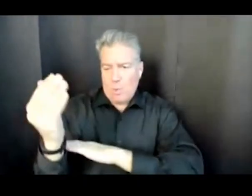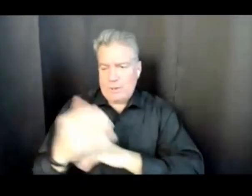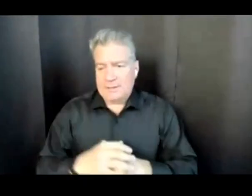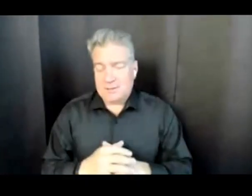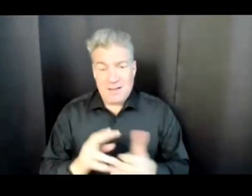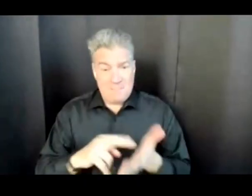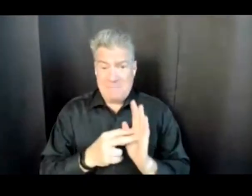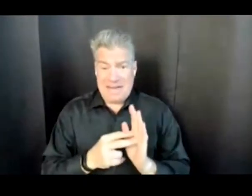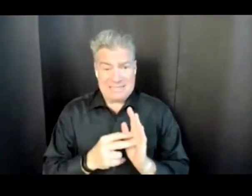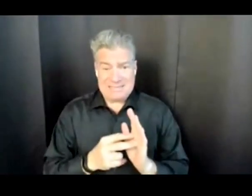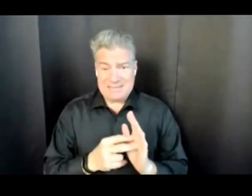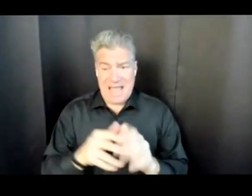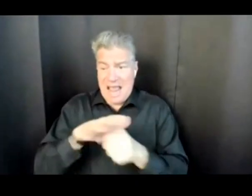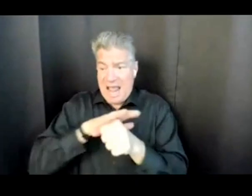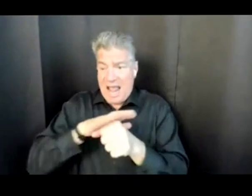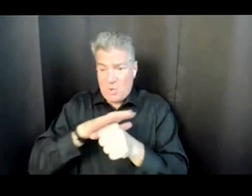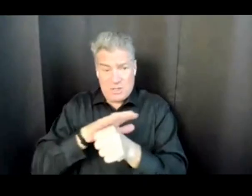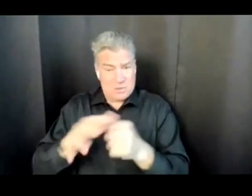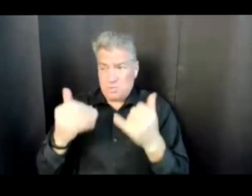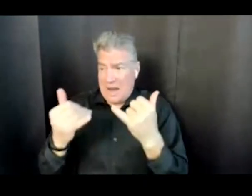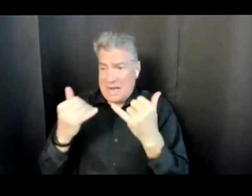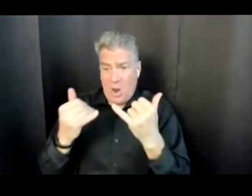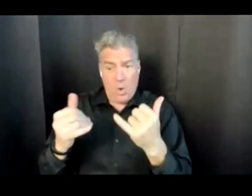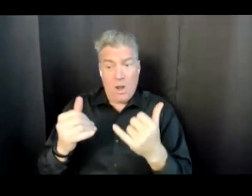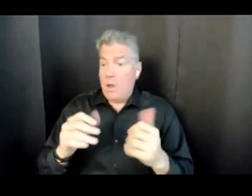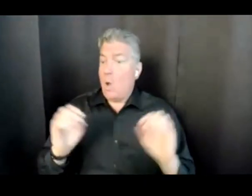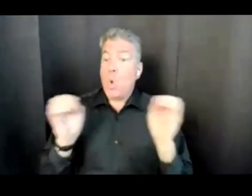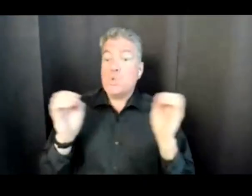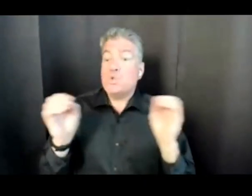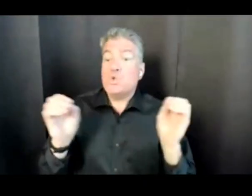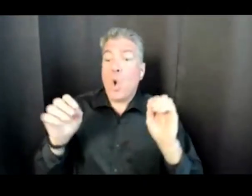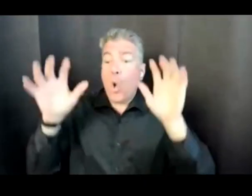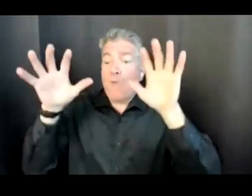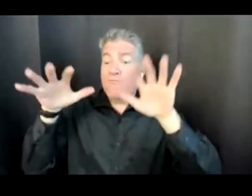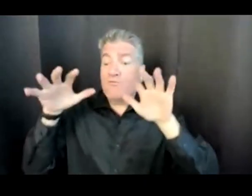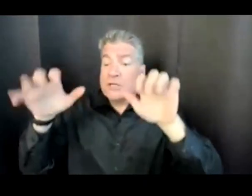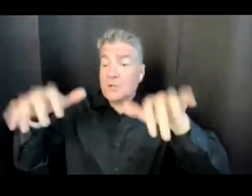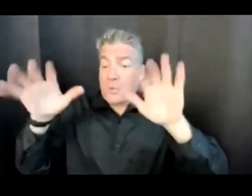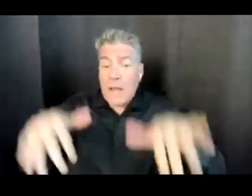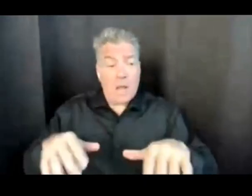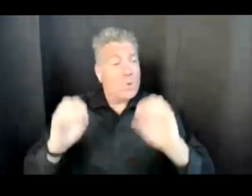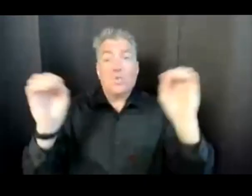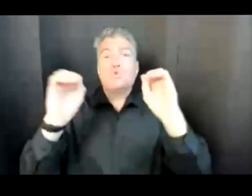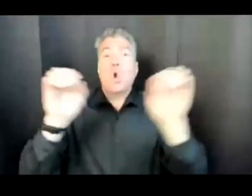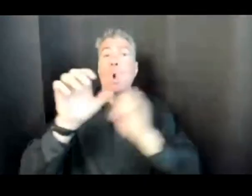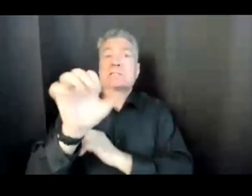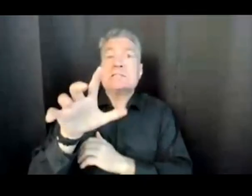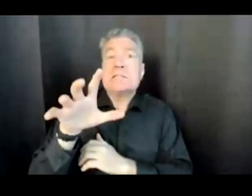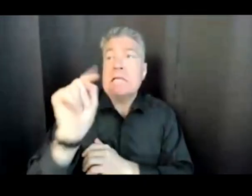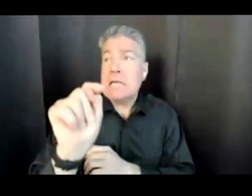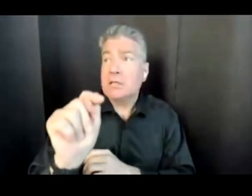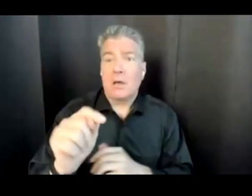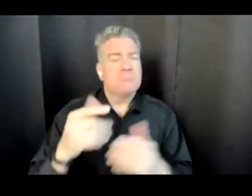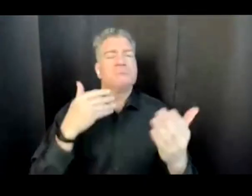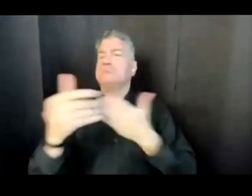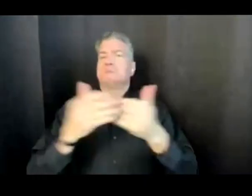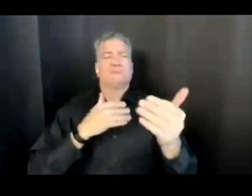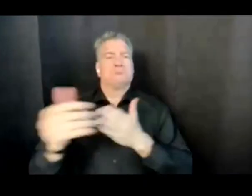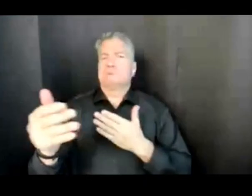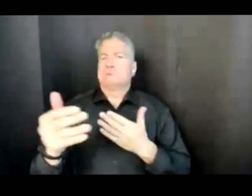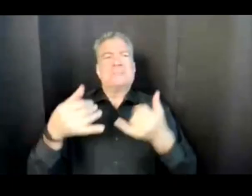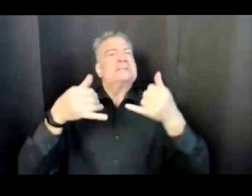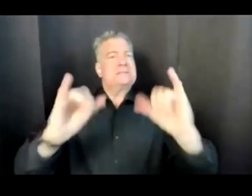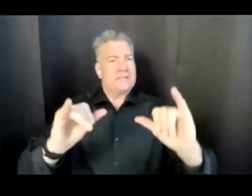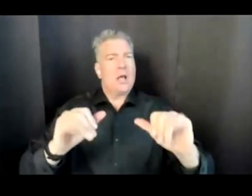didn't or do not end up getting freezing rain or sleet today, this afternoon and evening, you could still see